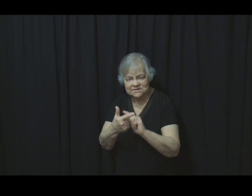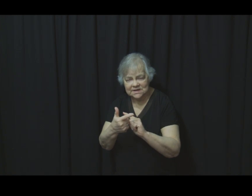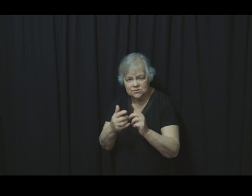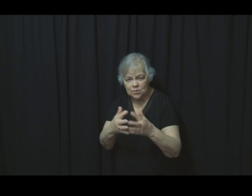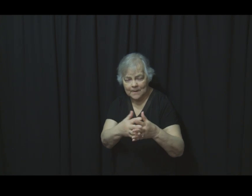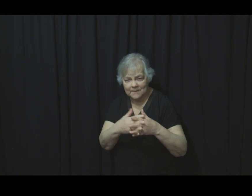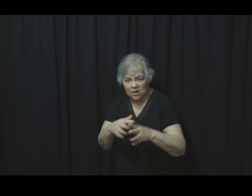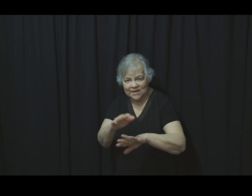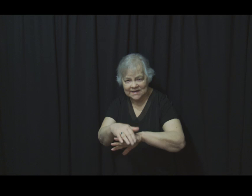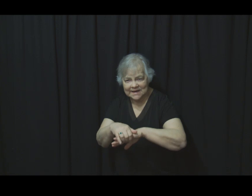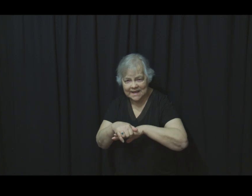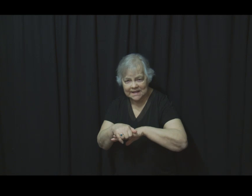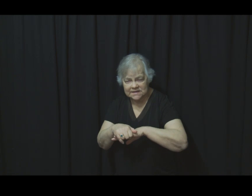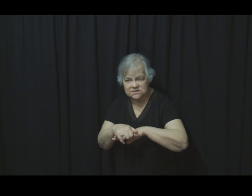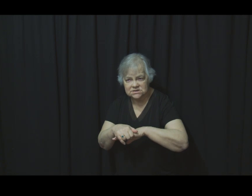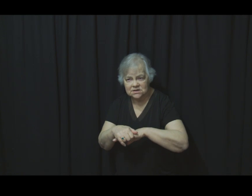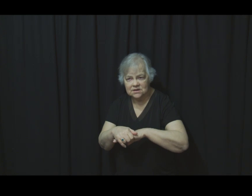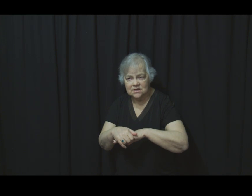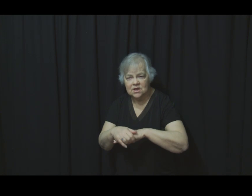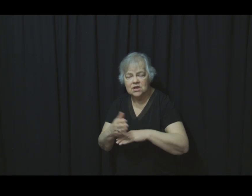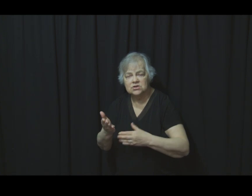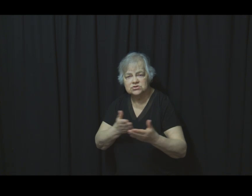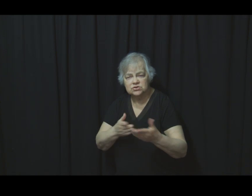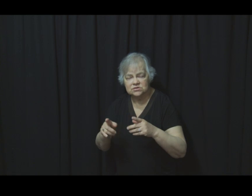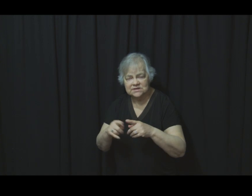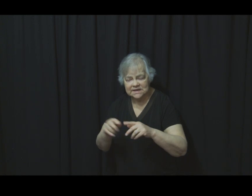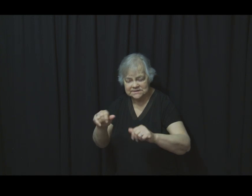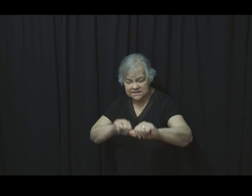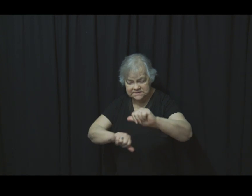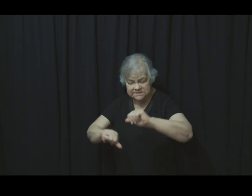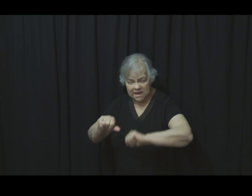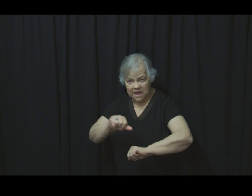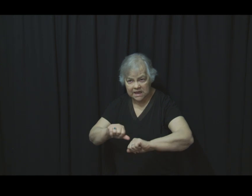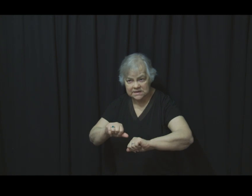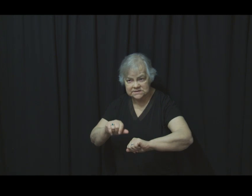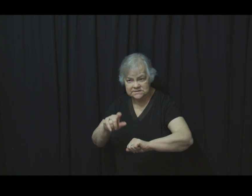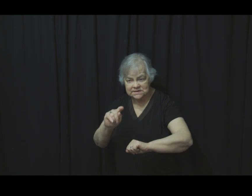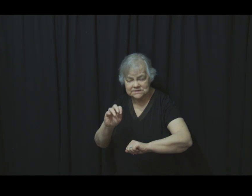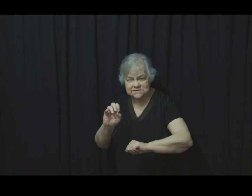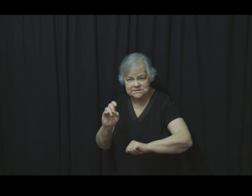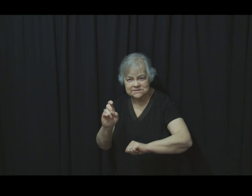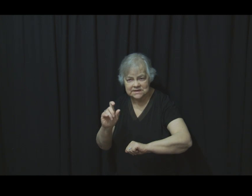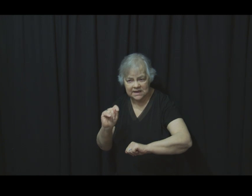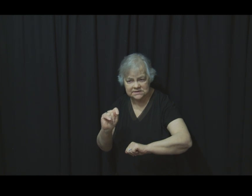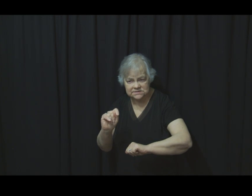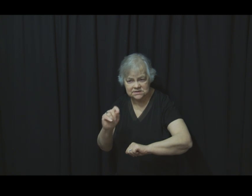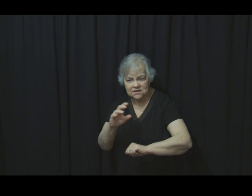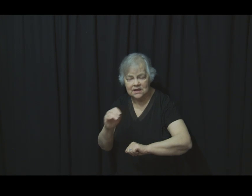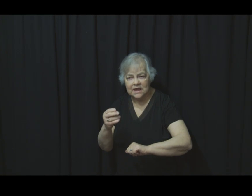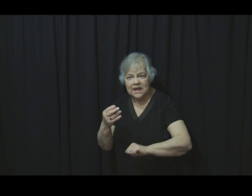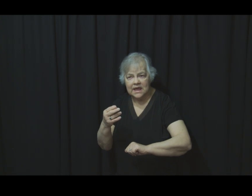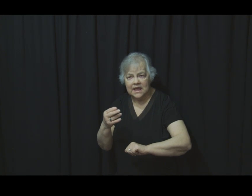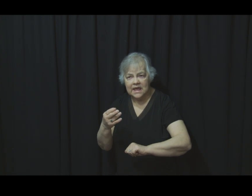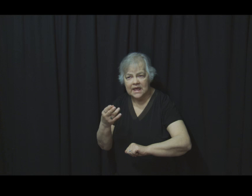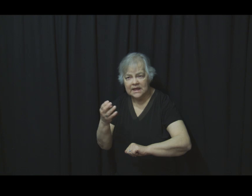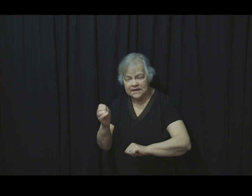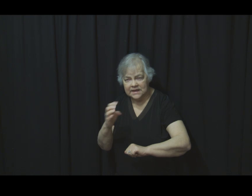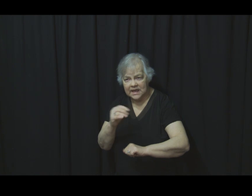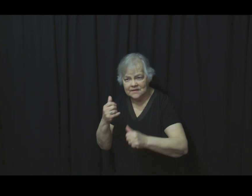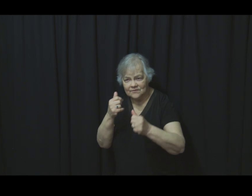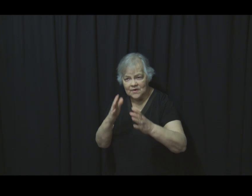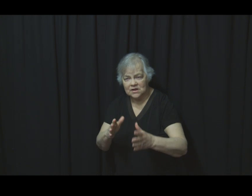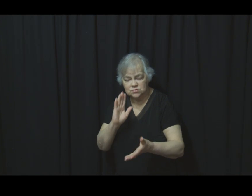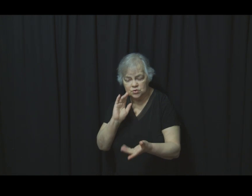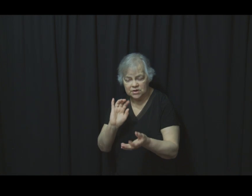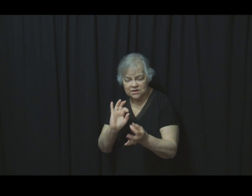English serves as a science text, and that he and his followers will interpret that for